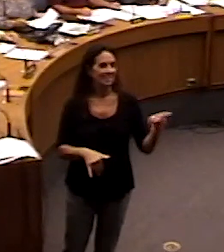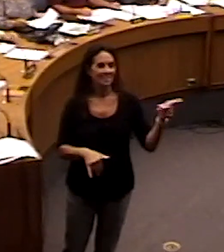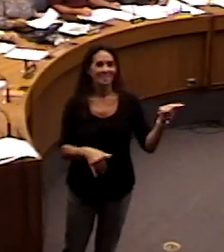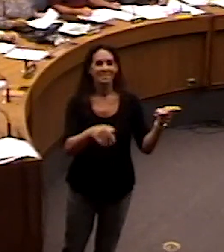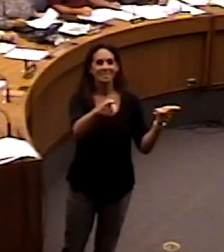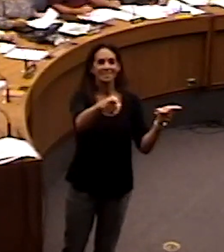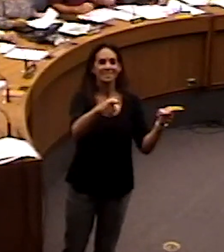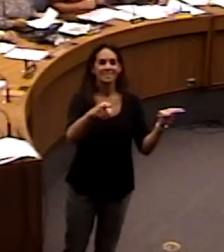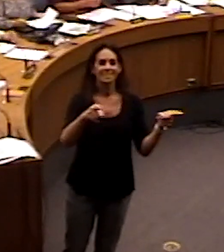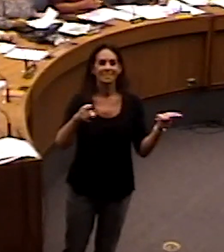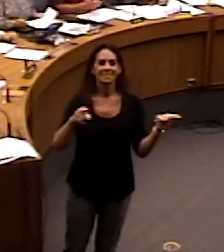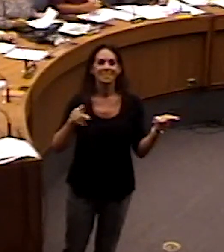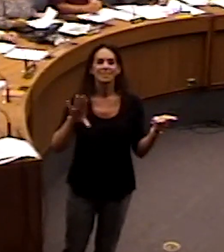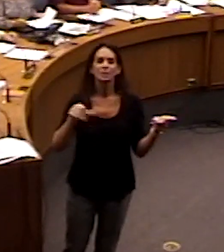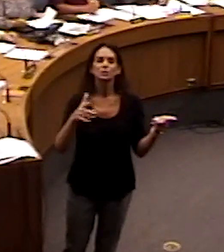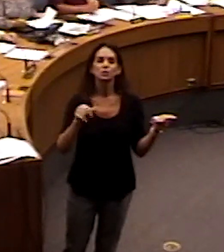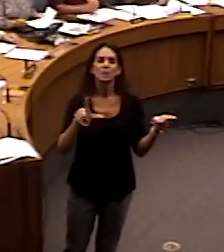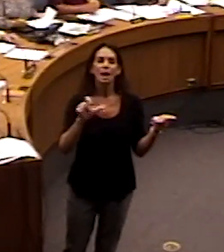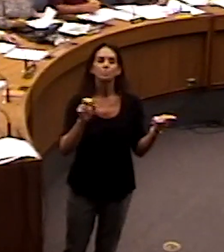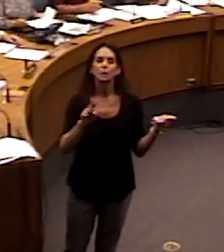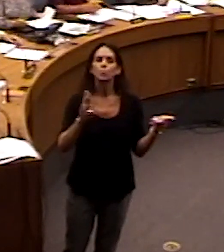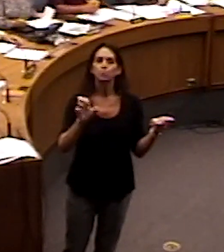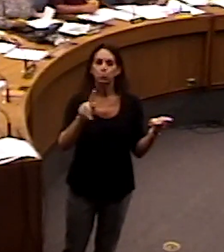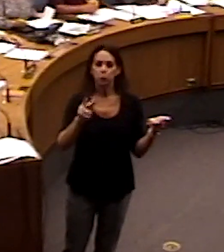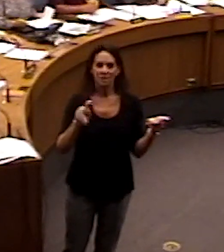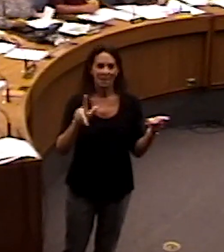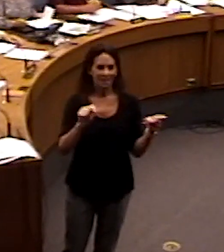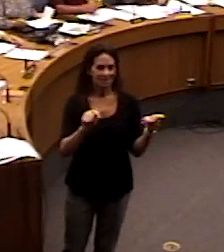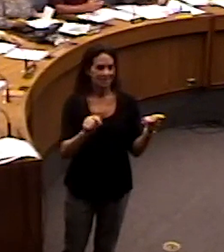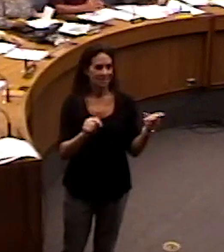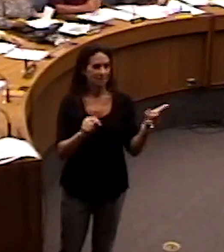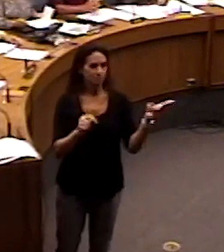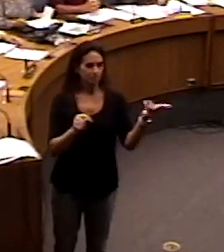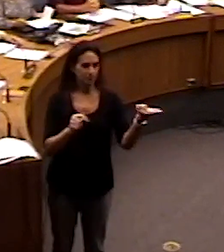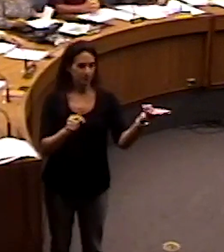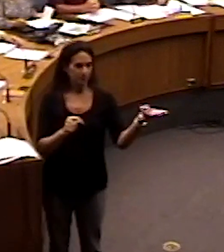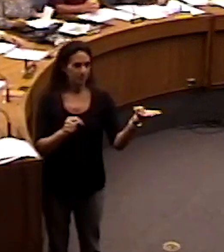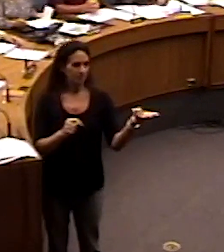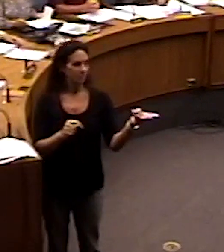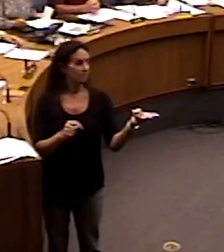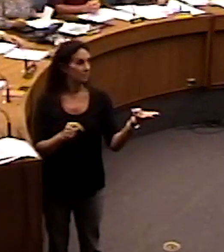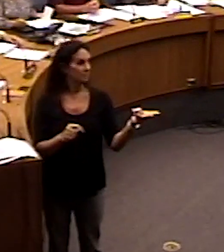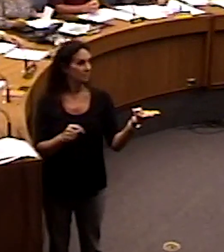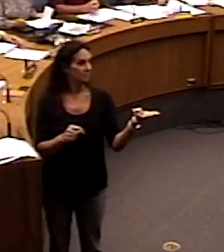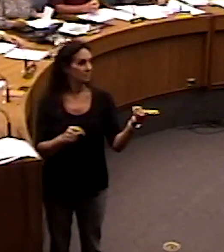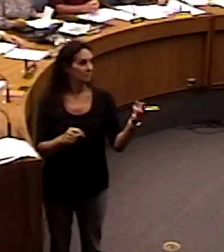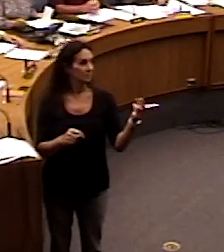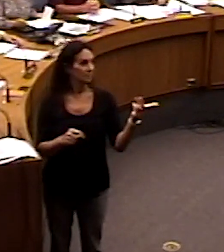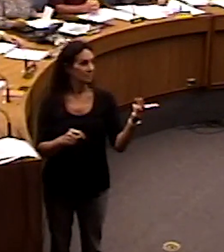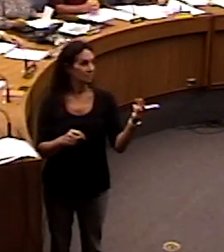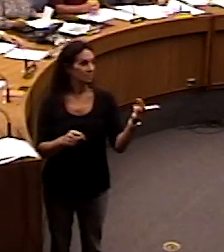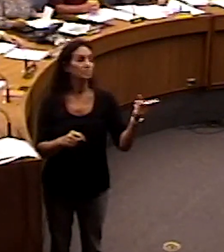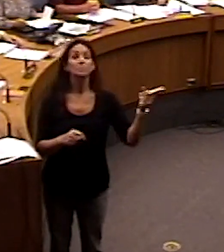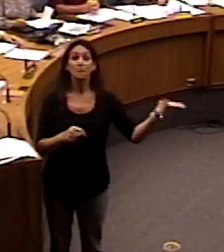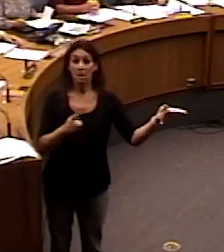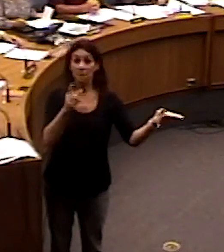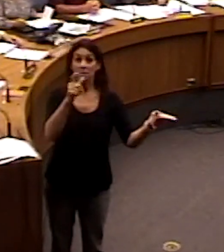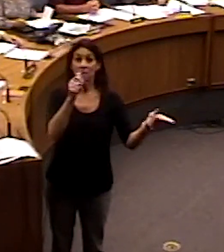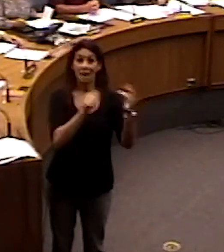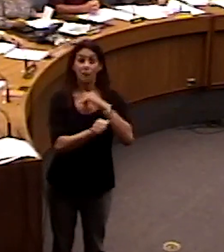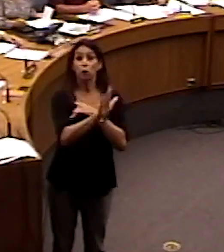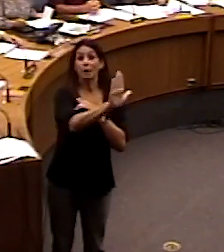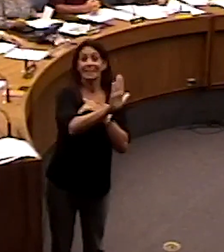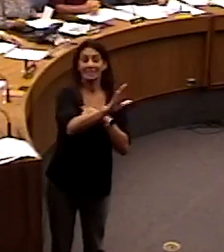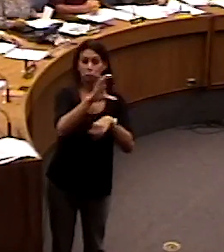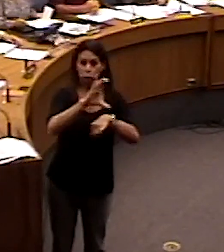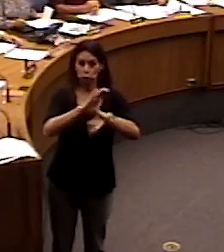Chaplain Brennan, you come up. So he is a member of your church,